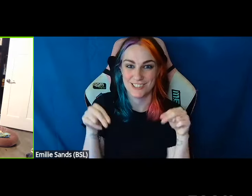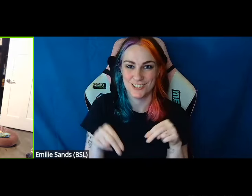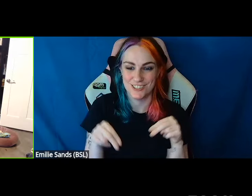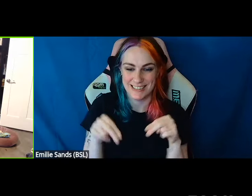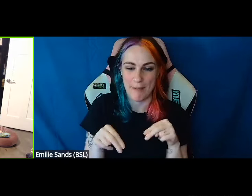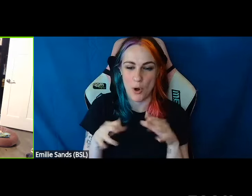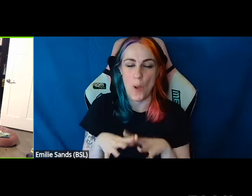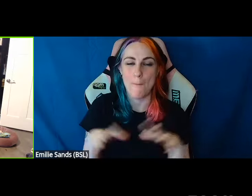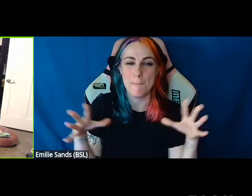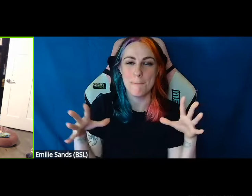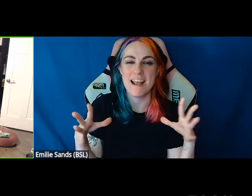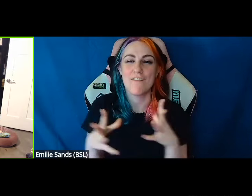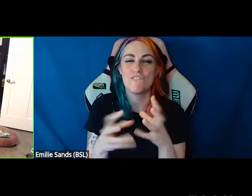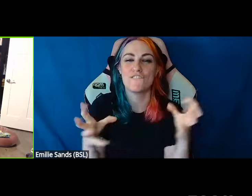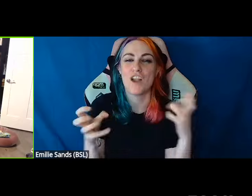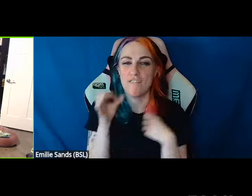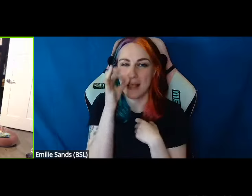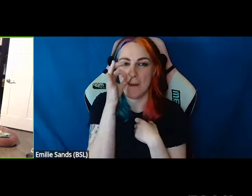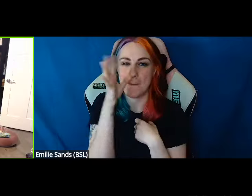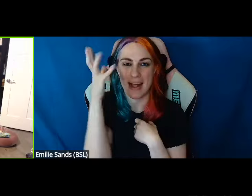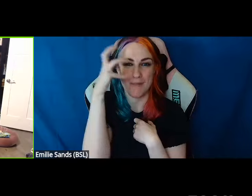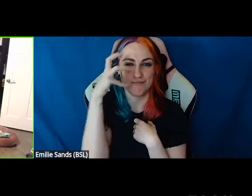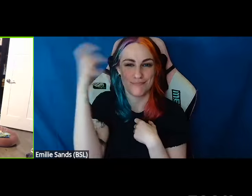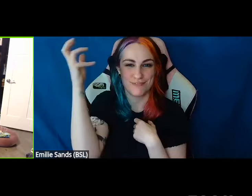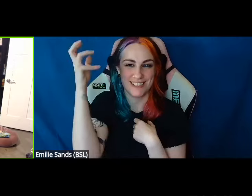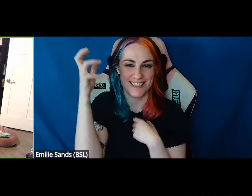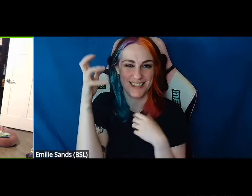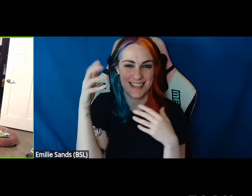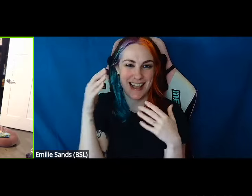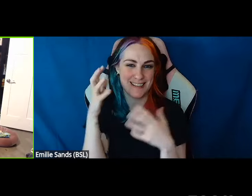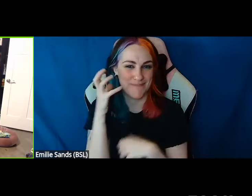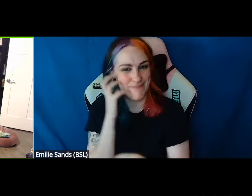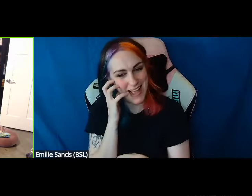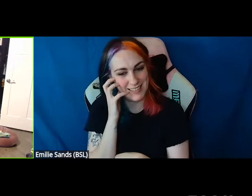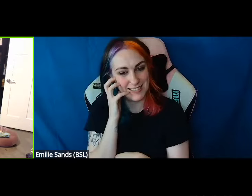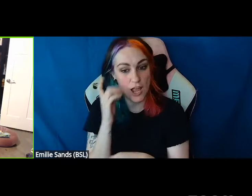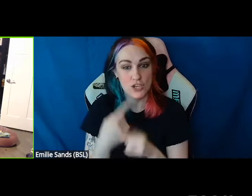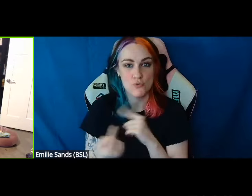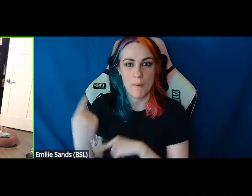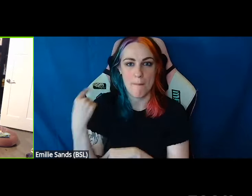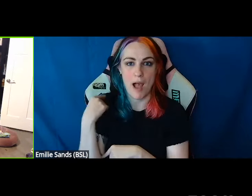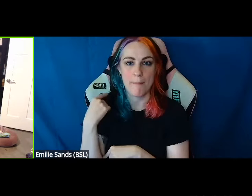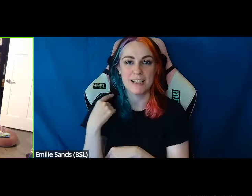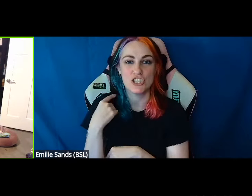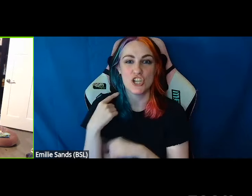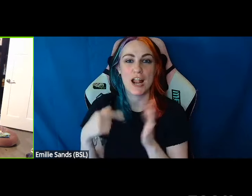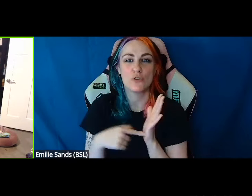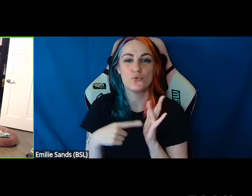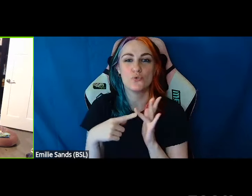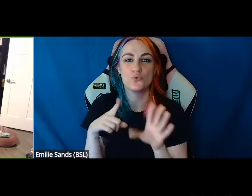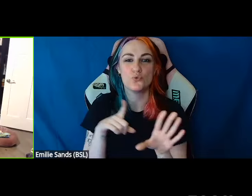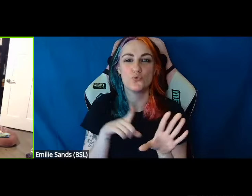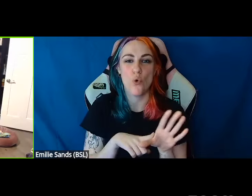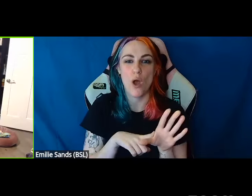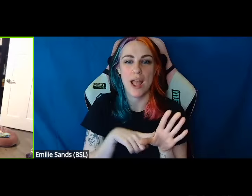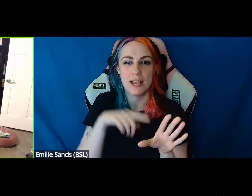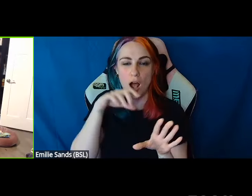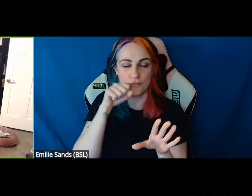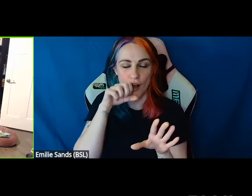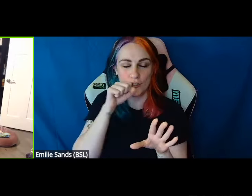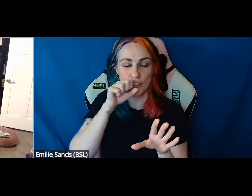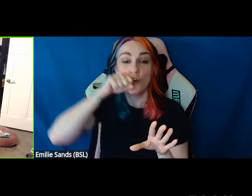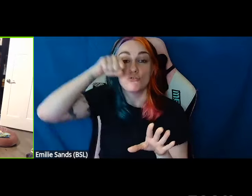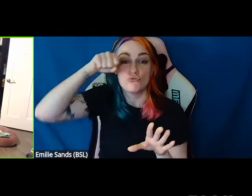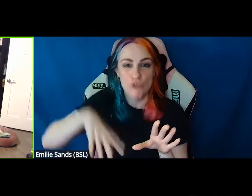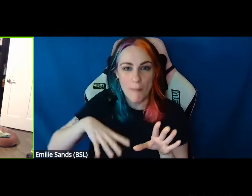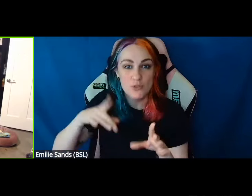bed. And I realized she was behind me because she dropped a toy and it was loud. So if you hear a thud, that is Penny